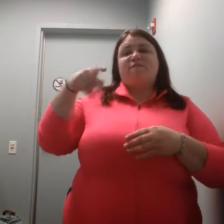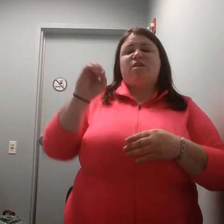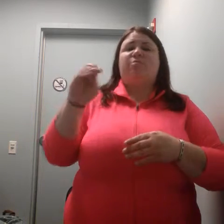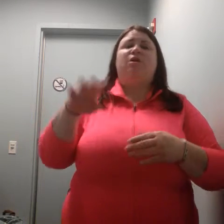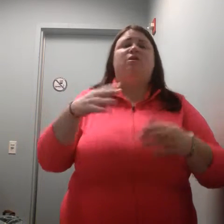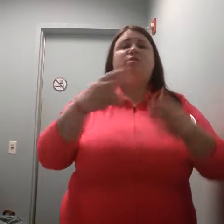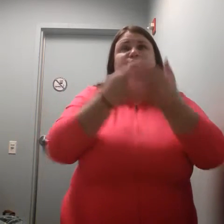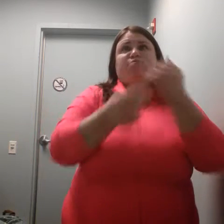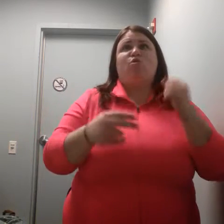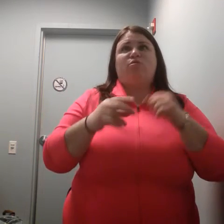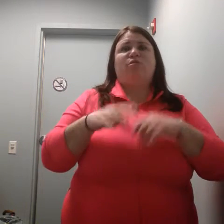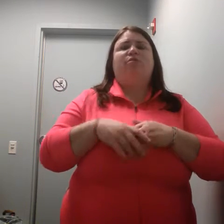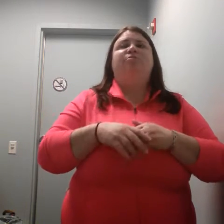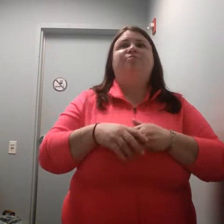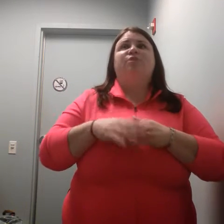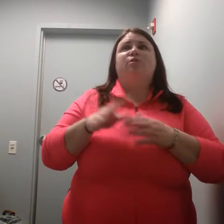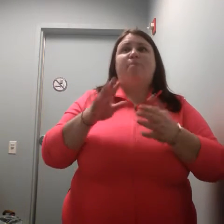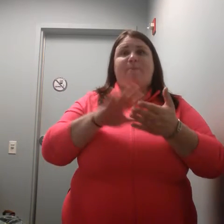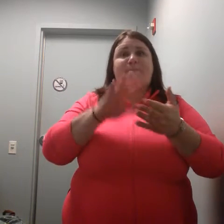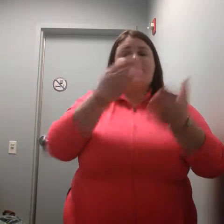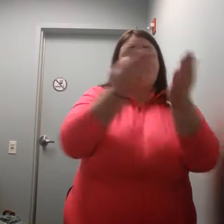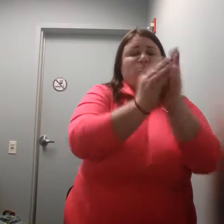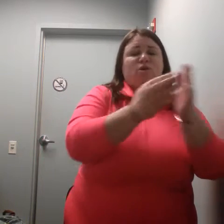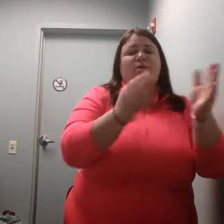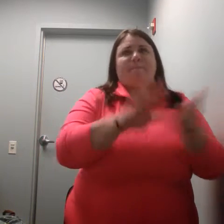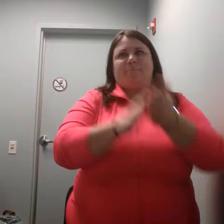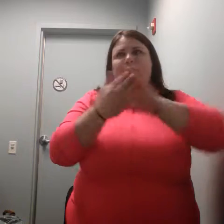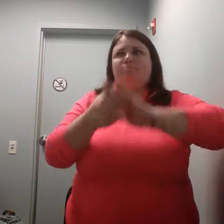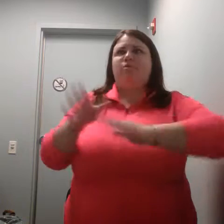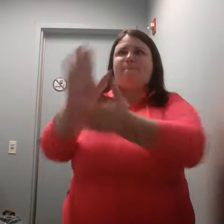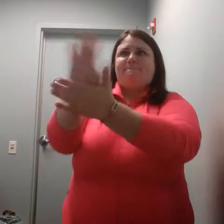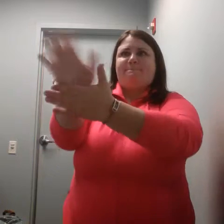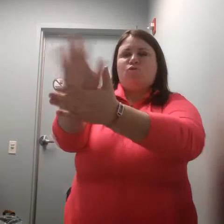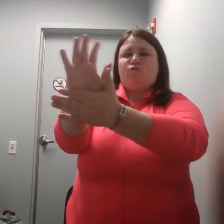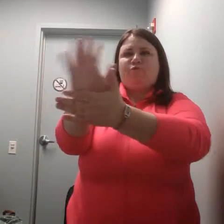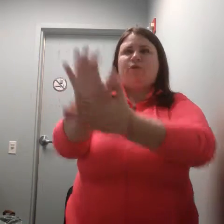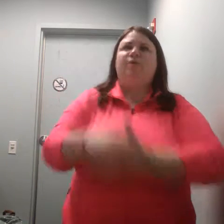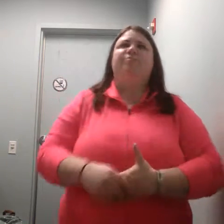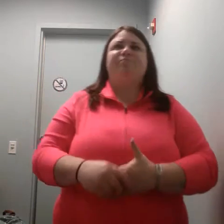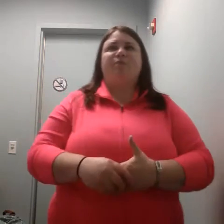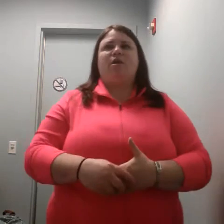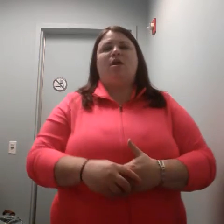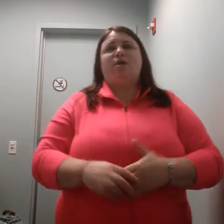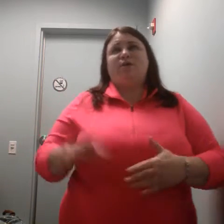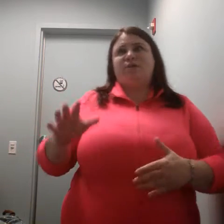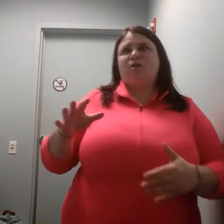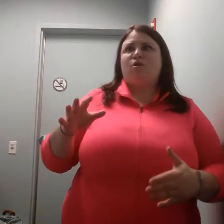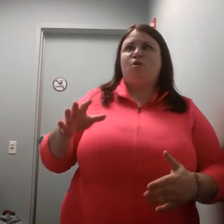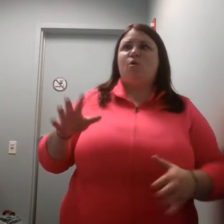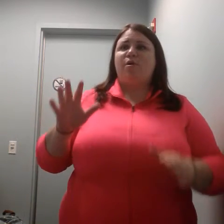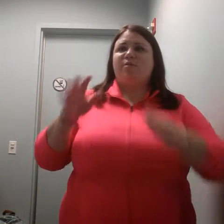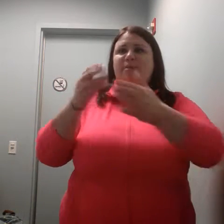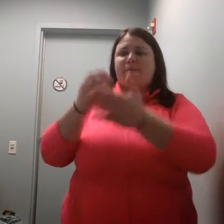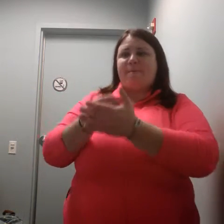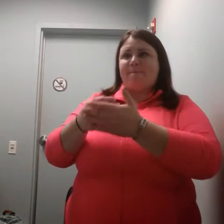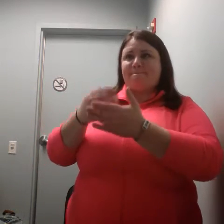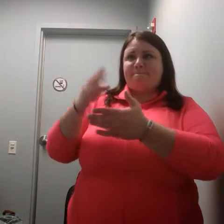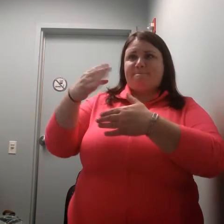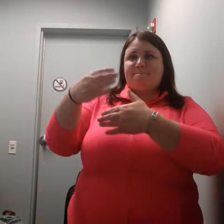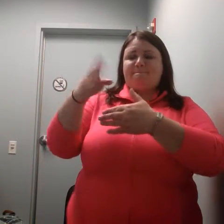a movie. Opening weekend breaks all sorts of box office records. Phoebe, you are successful right now. To follow up the success of the book and the movie,